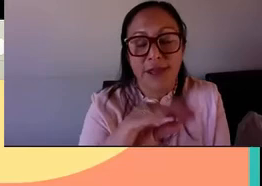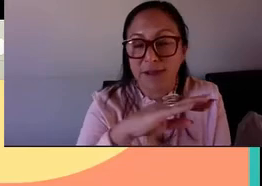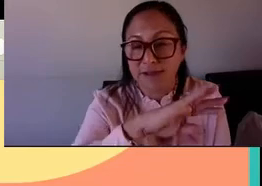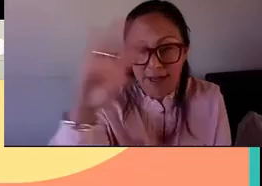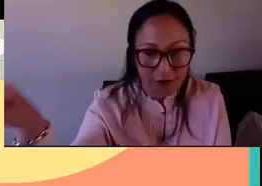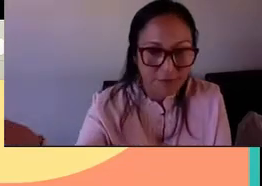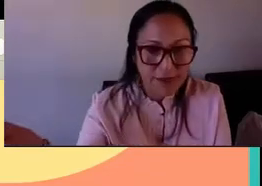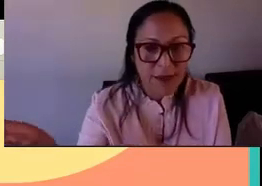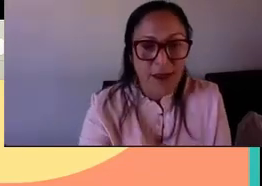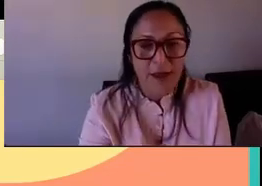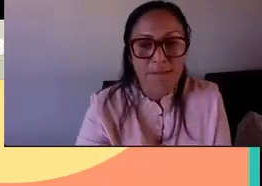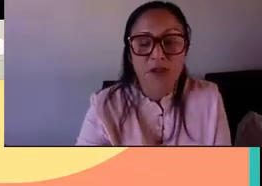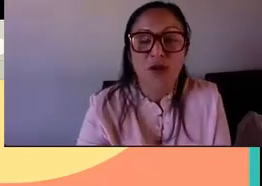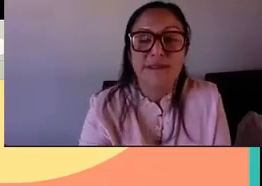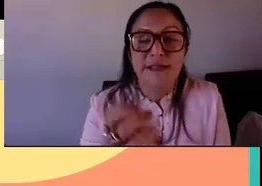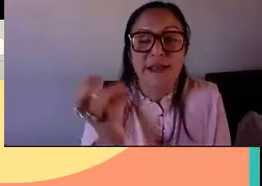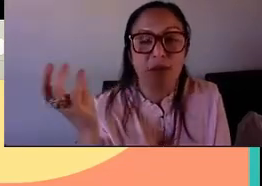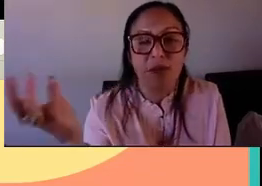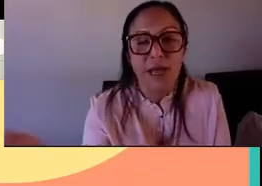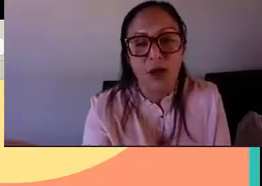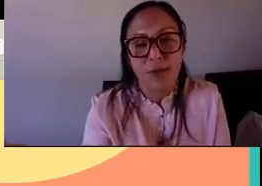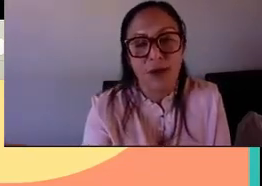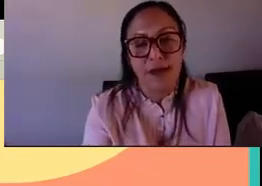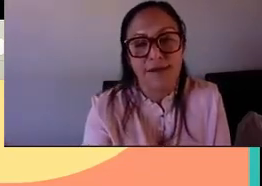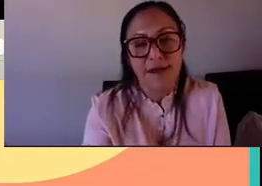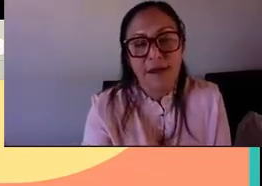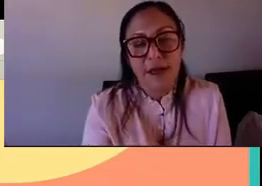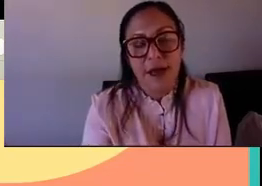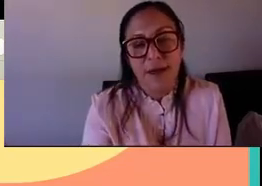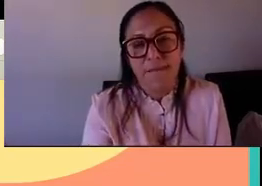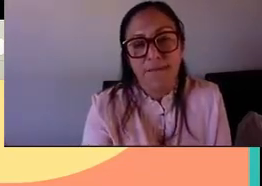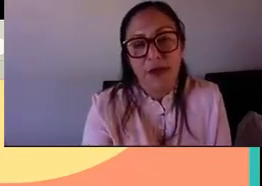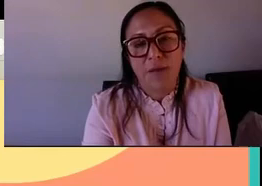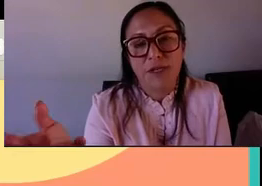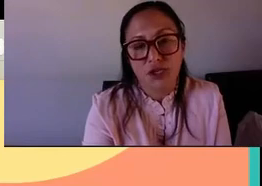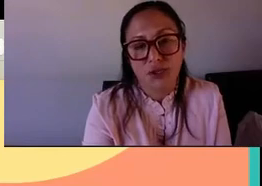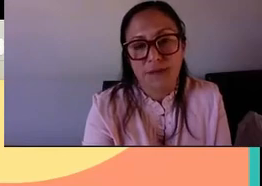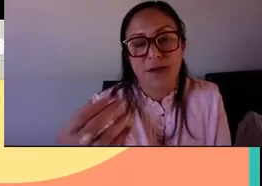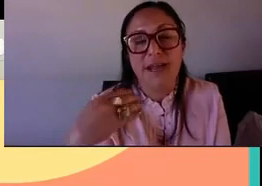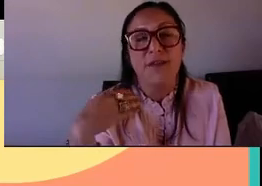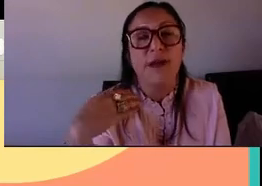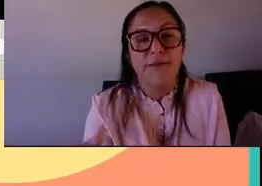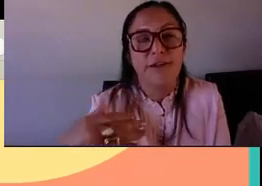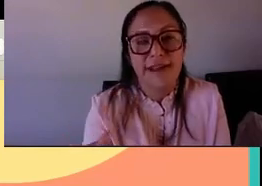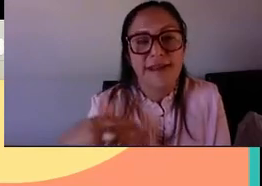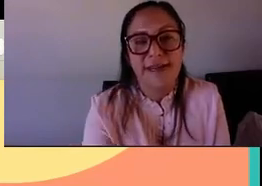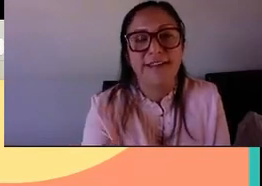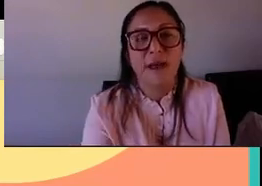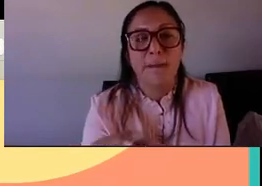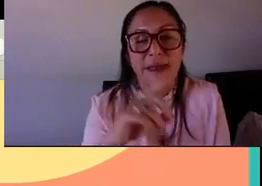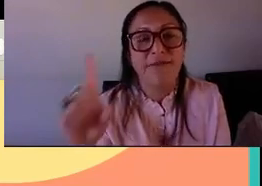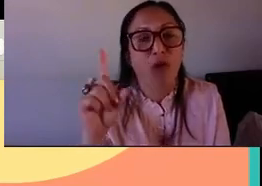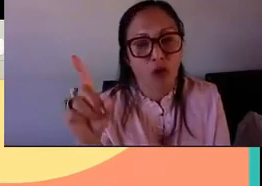thank you, please is later. But those things that can really help you guys, help the children communicate their everyday